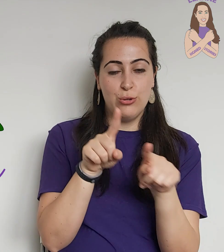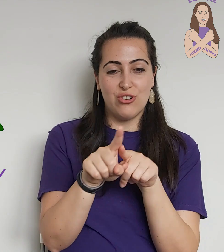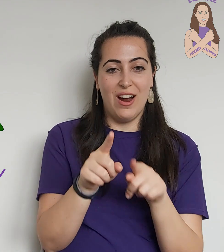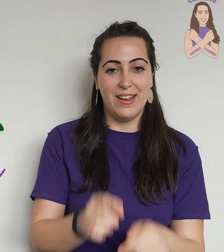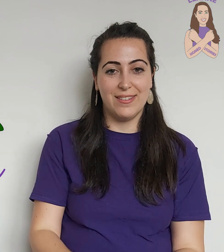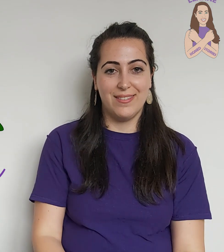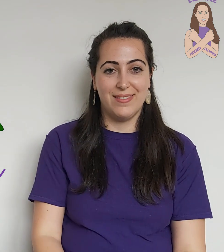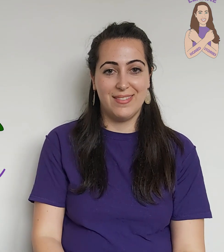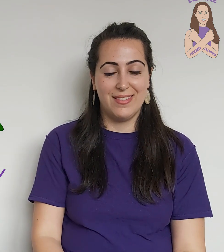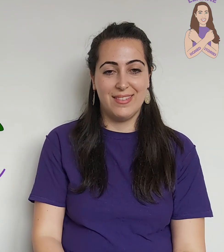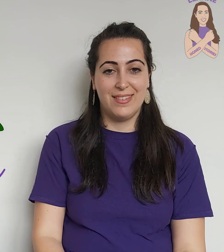try.